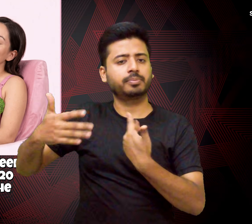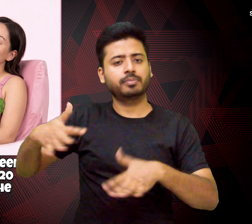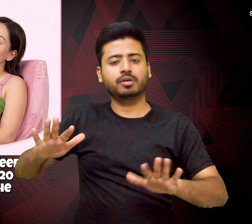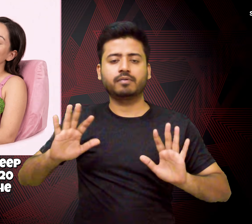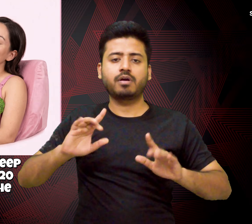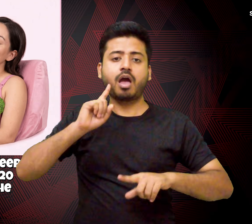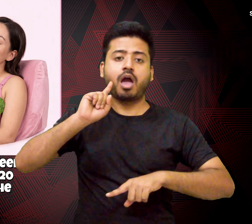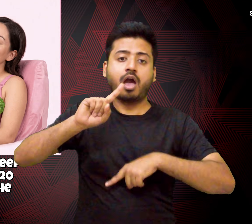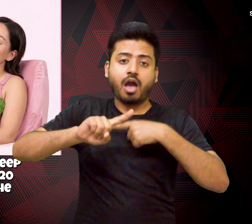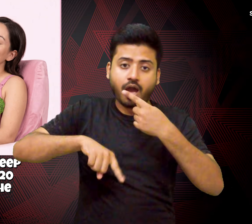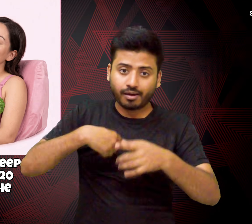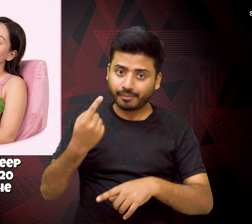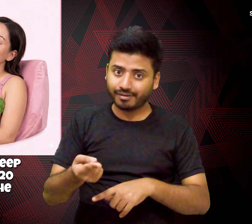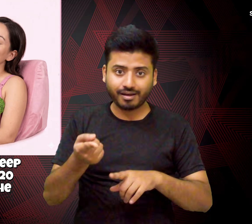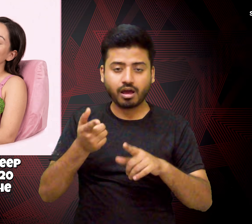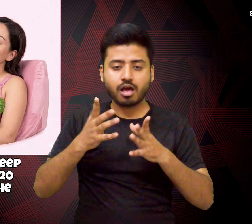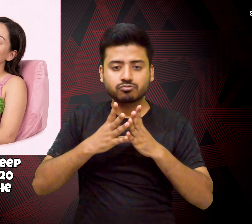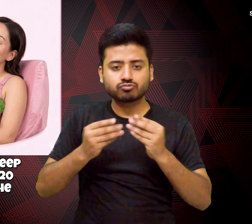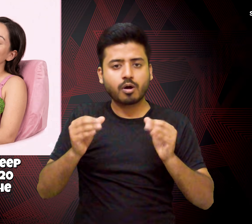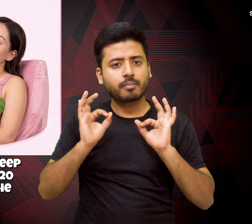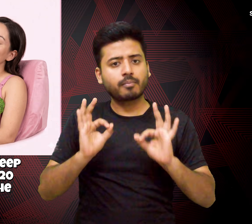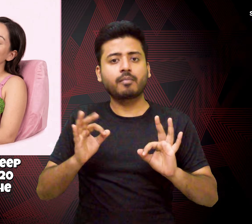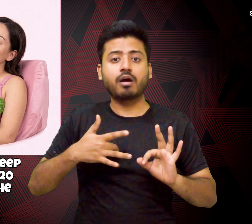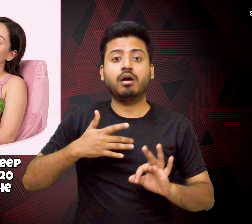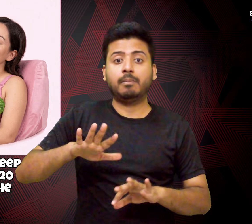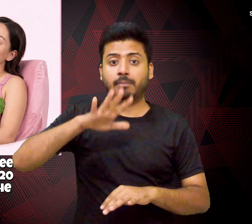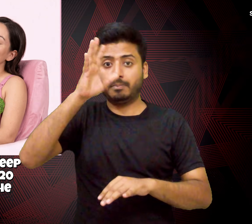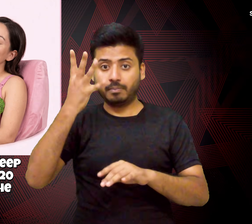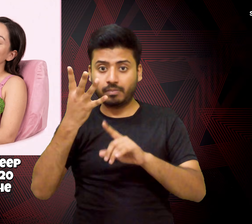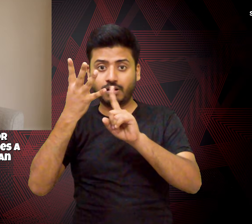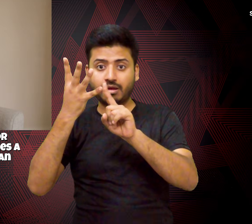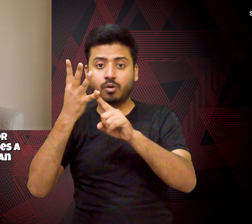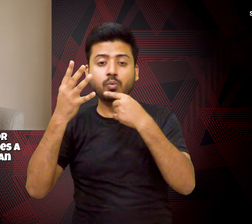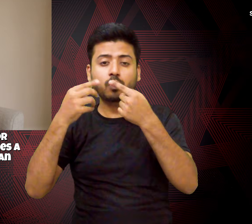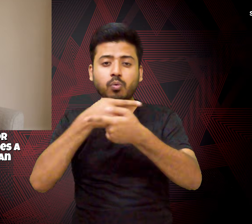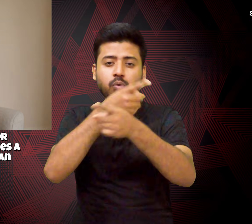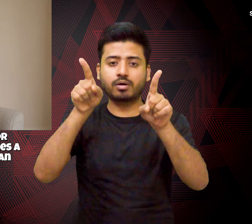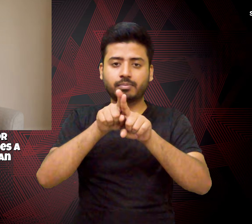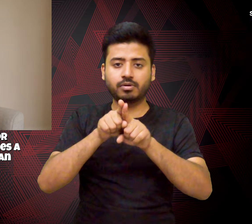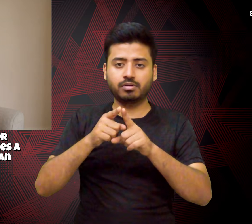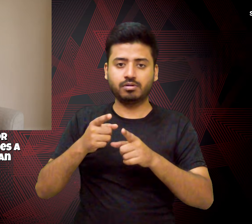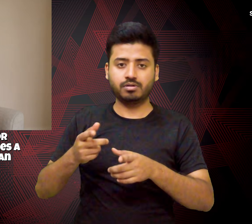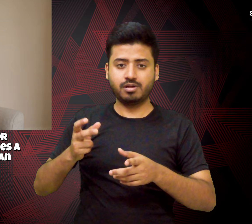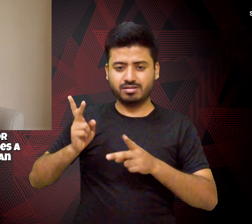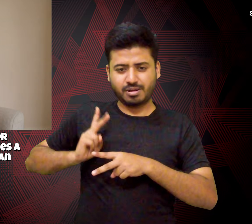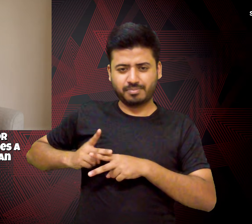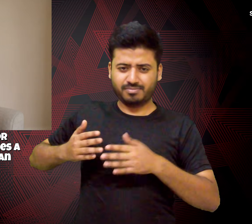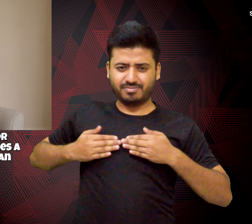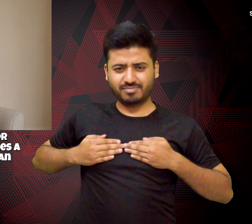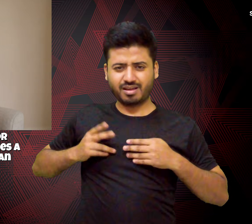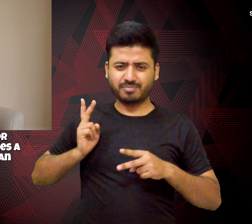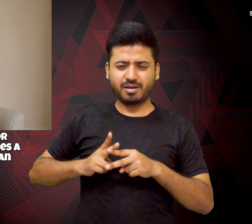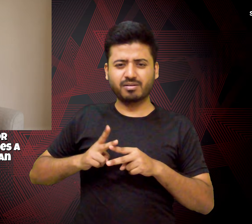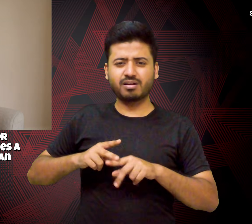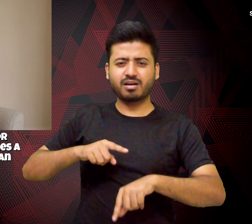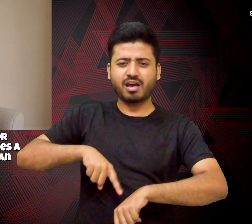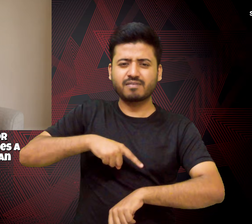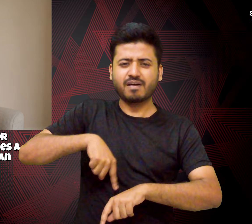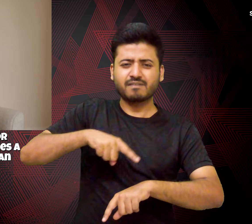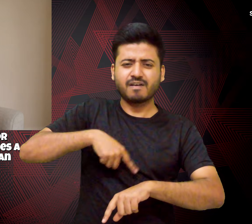breastfeeding. Pain relief. The leaves contain compounds like sinigrin, magnesium, and sulfur that help dilate blood capillaries and